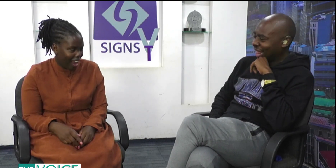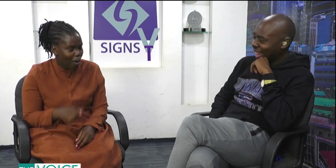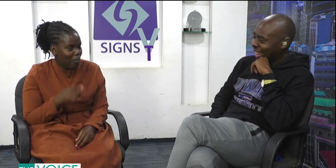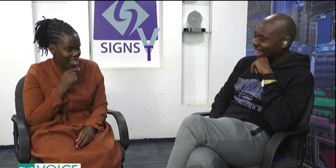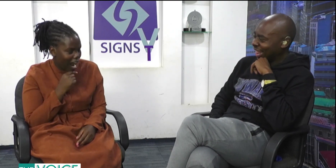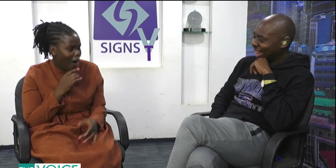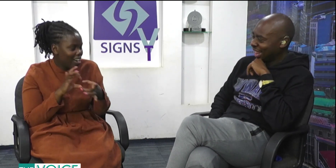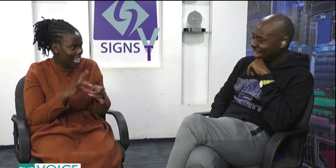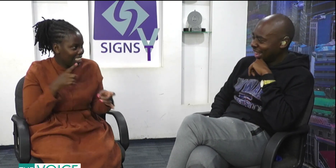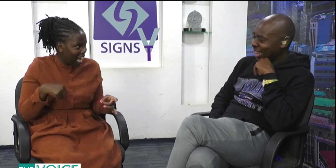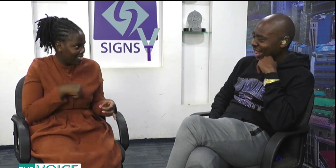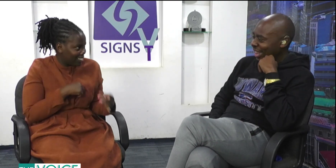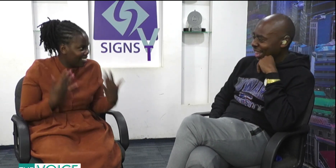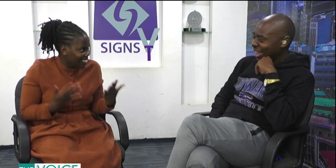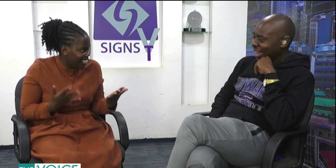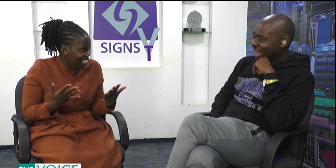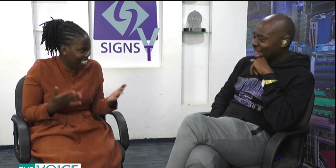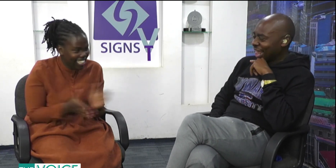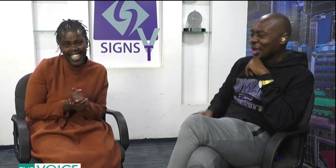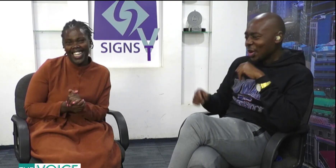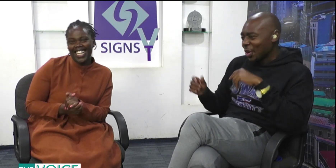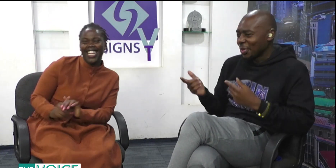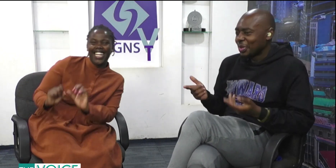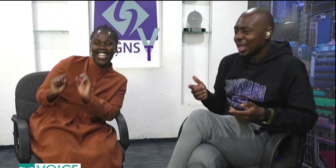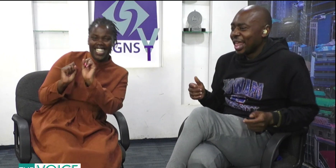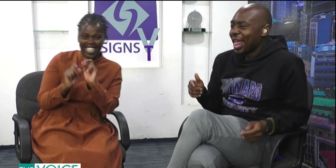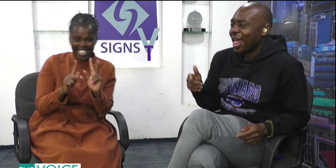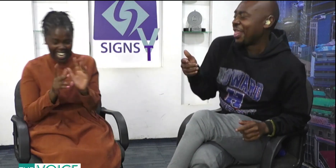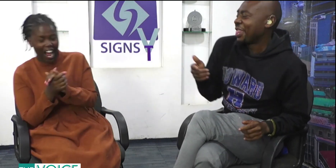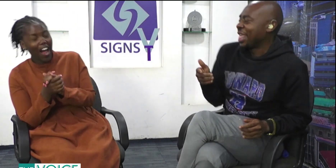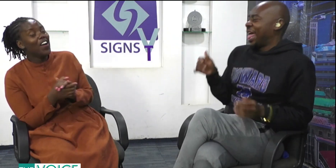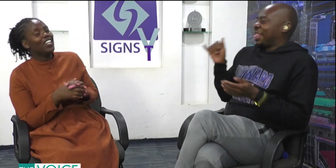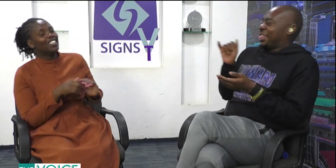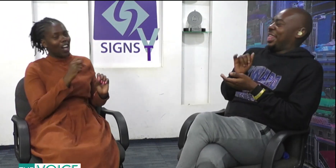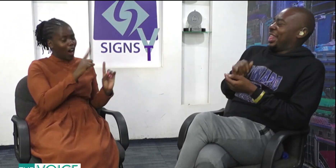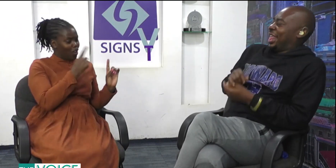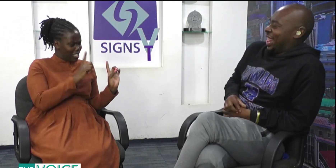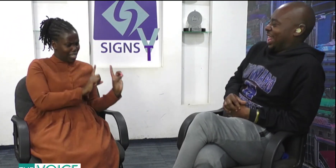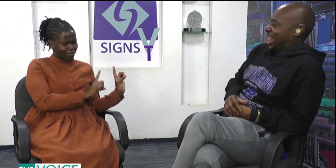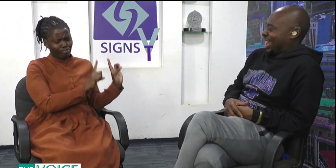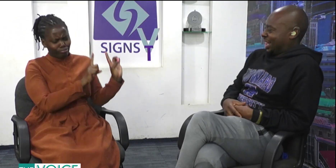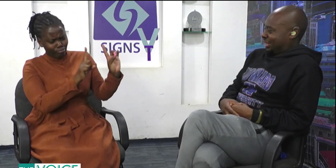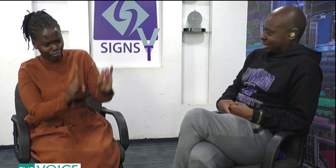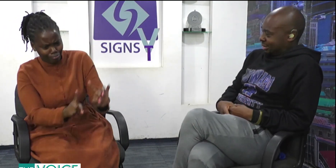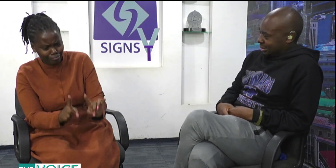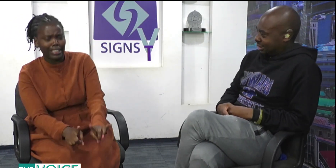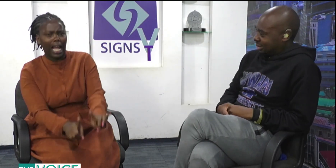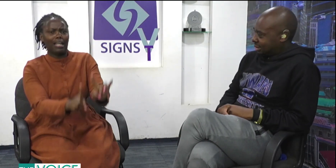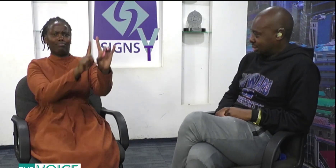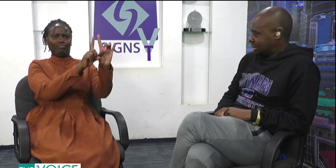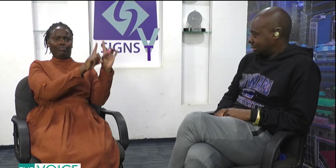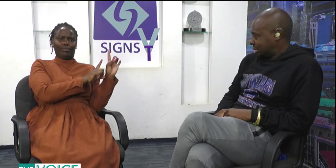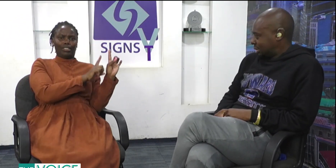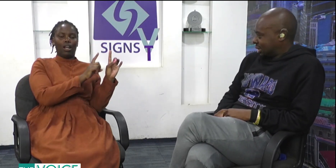you being in Kisumu, and maybe they say that's a heavy culture, but all